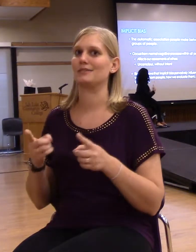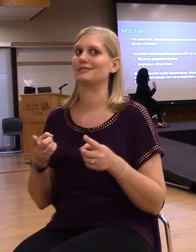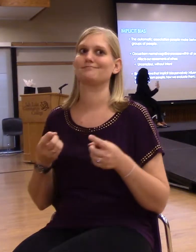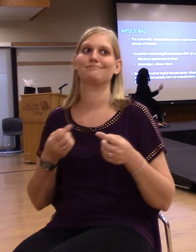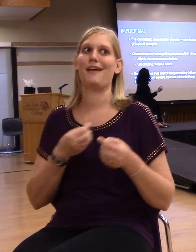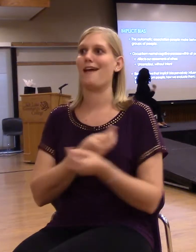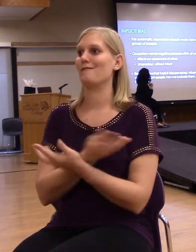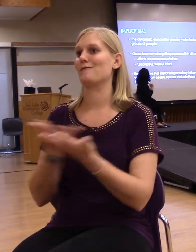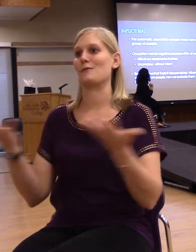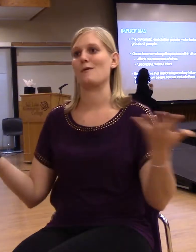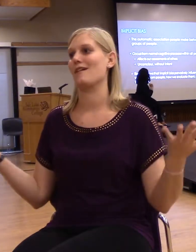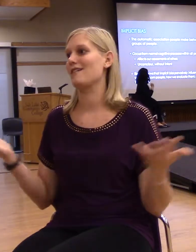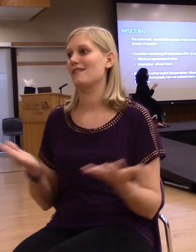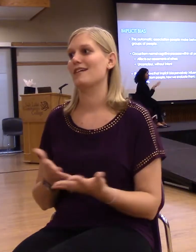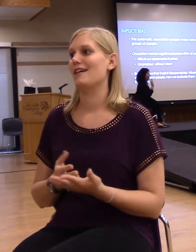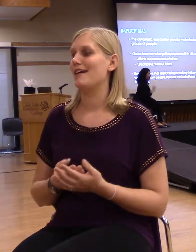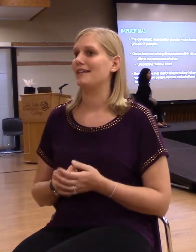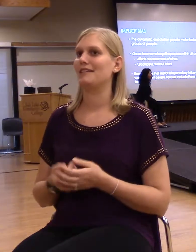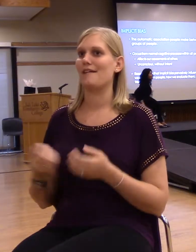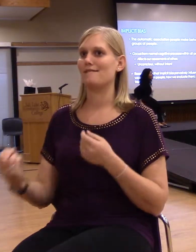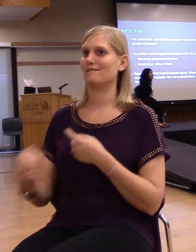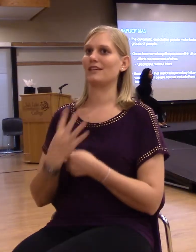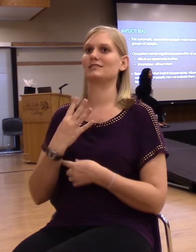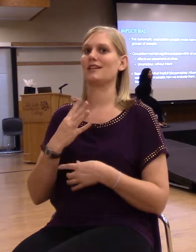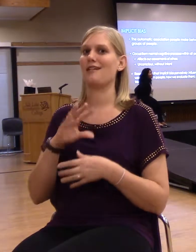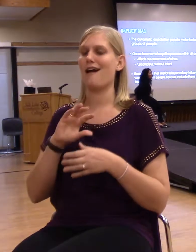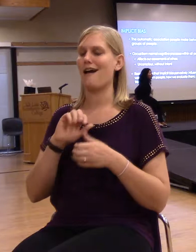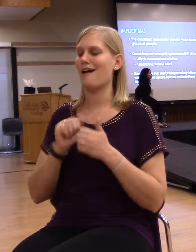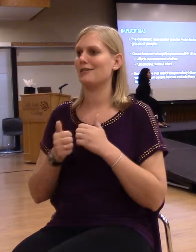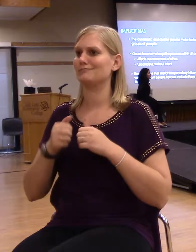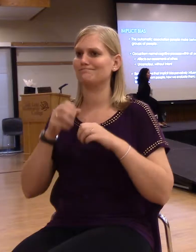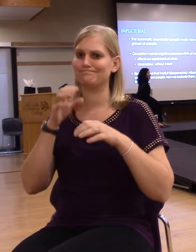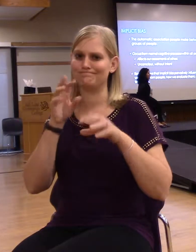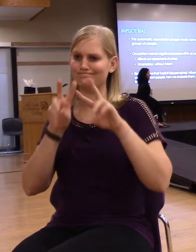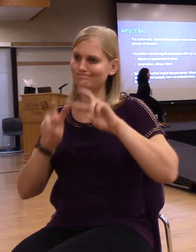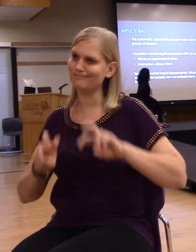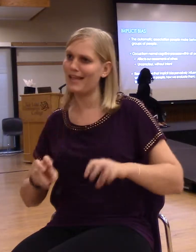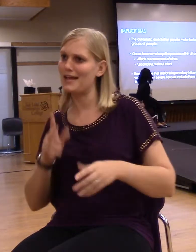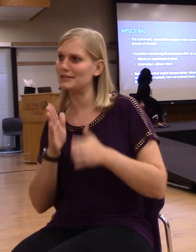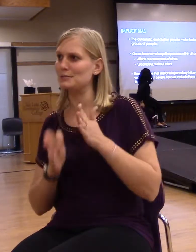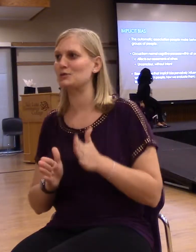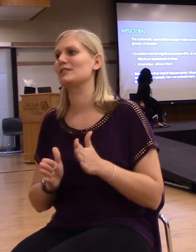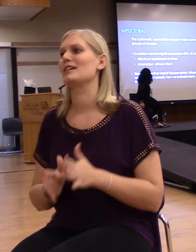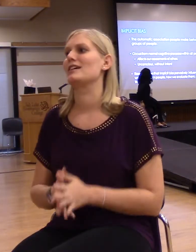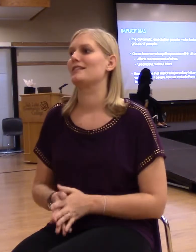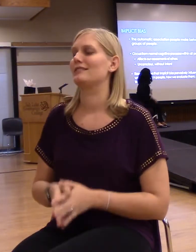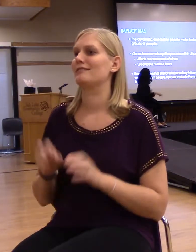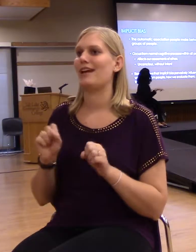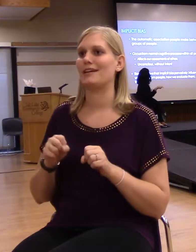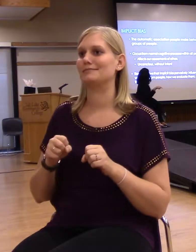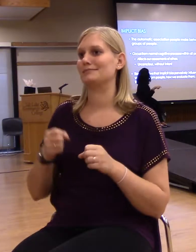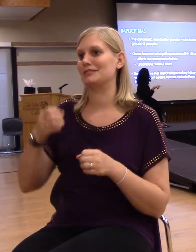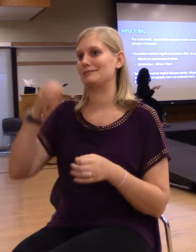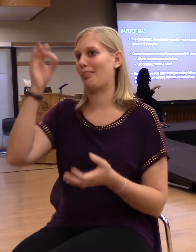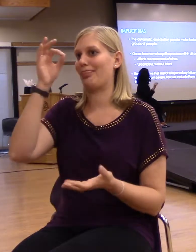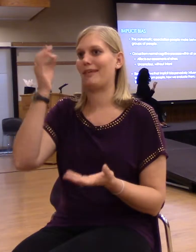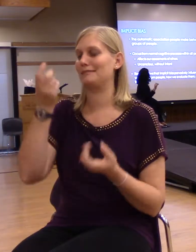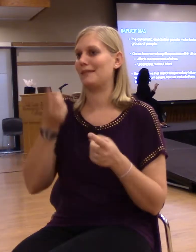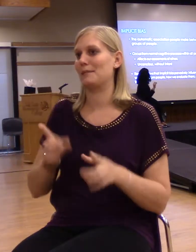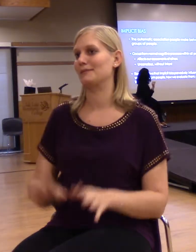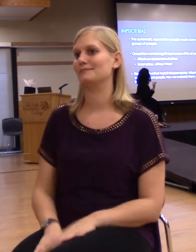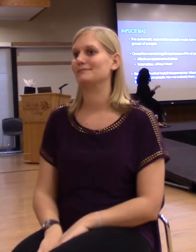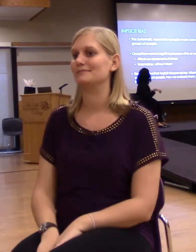It affects our assessment of others, and again, it can be unconscious or without intent. Research shows that implicit